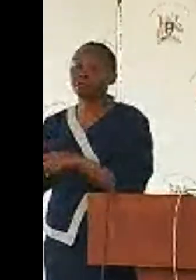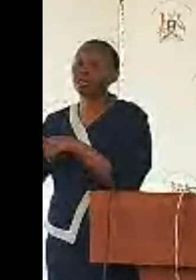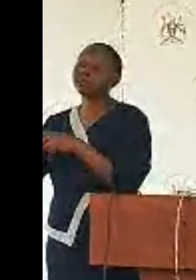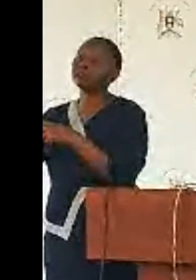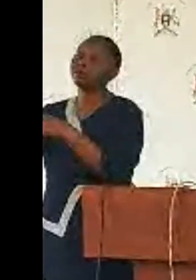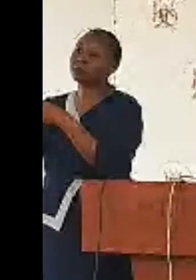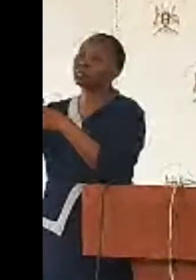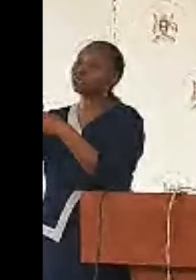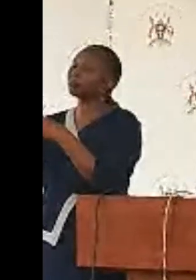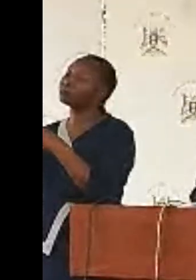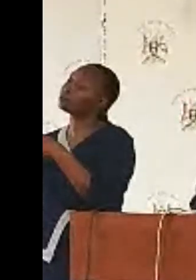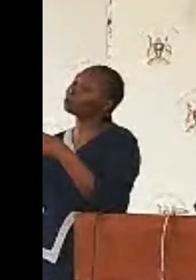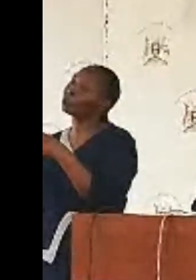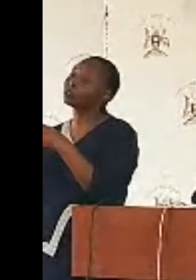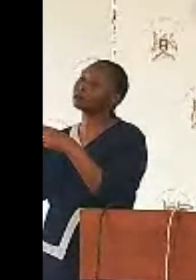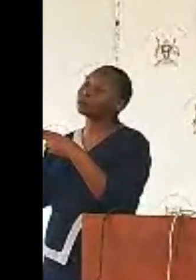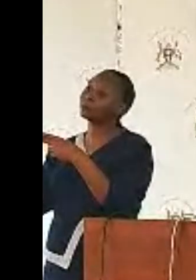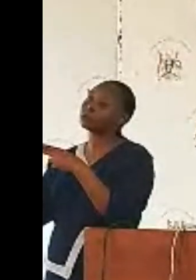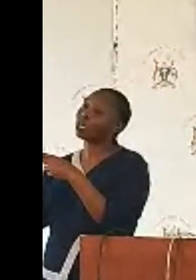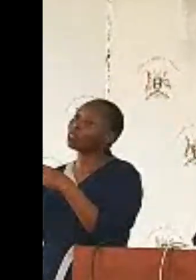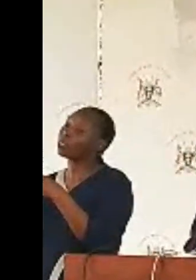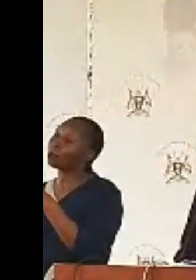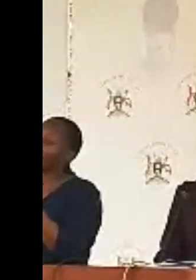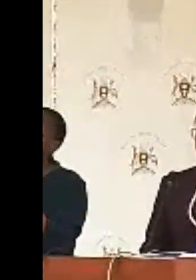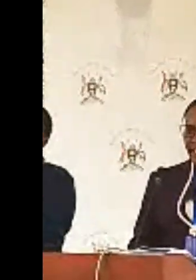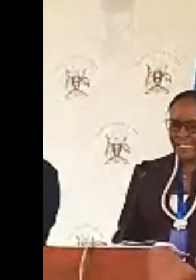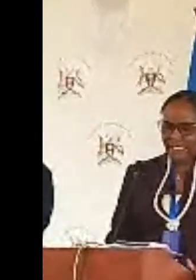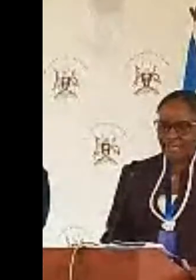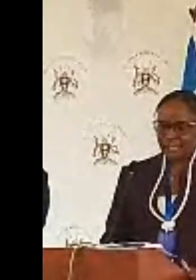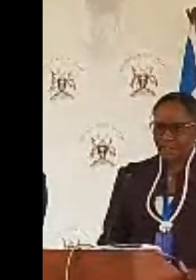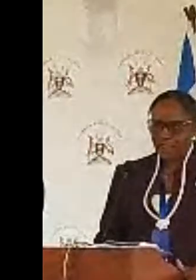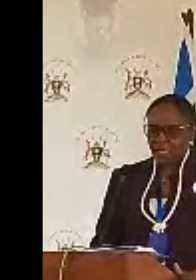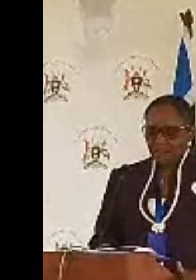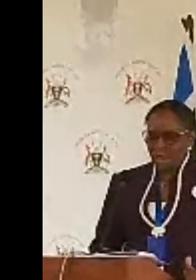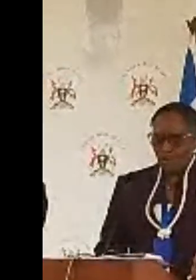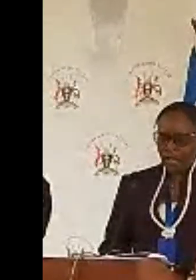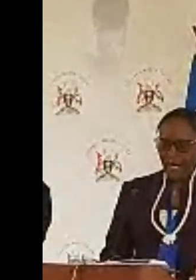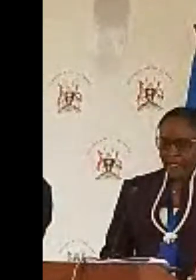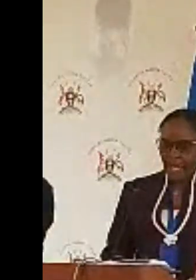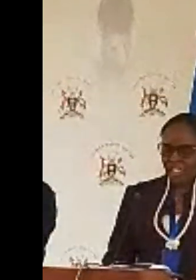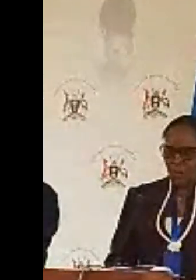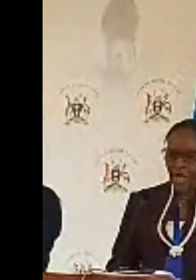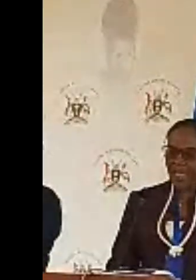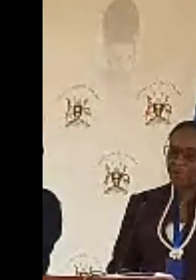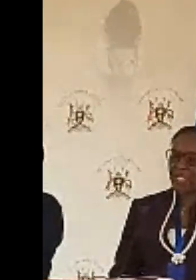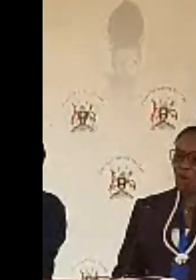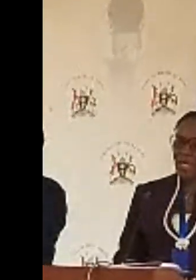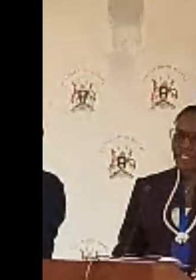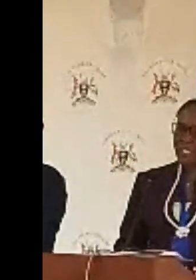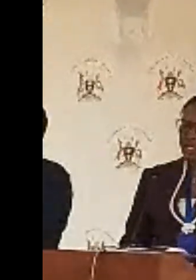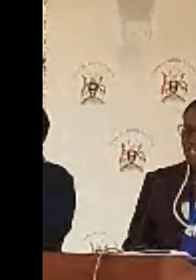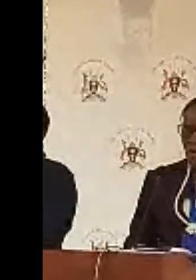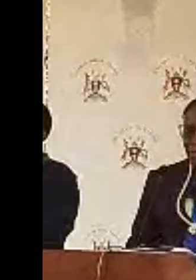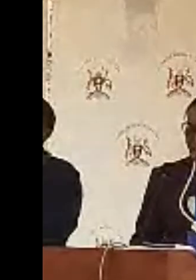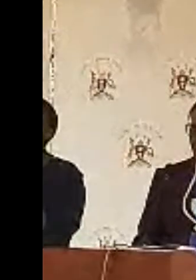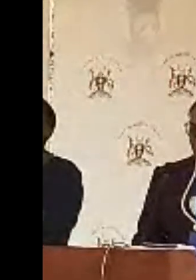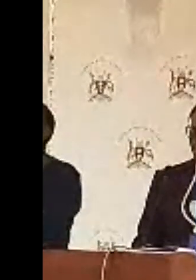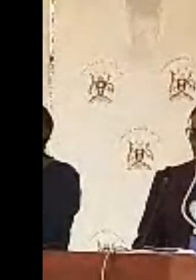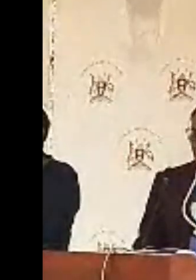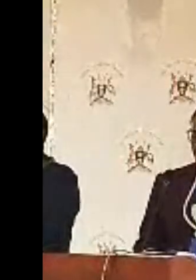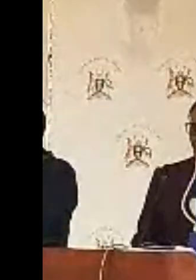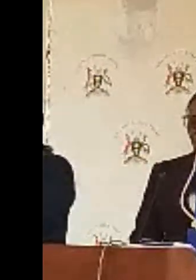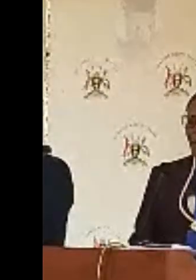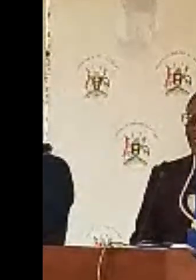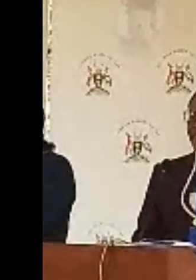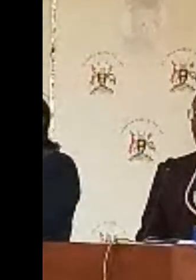bwe gaweereddwayo n'engeri gye gasengekeddwamu. Oyagala kusoosa linnya ki? Oyagala liriwa eribeera wakati, liriwa liba